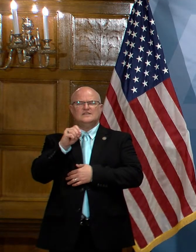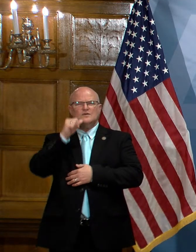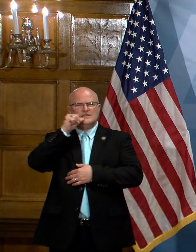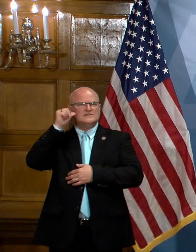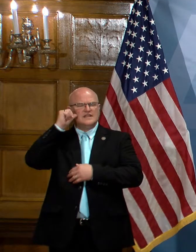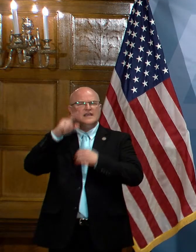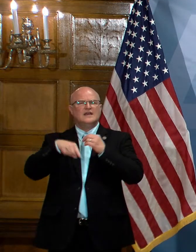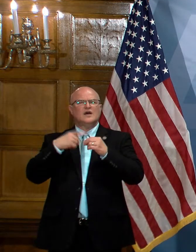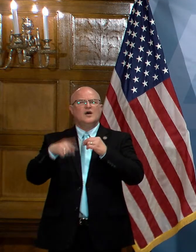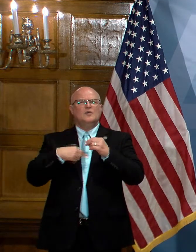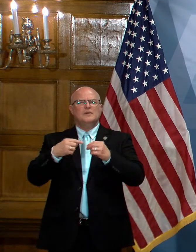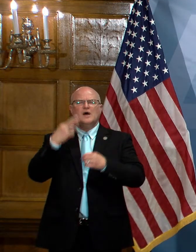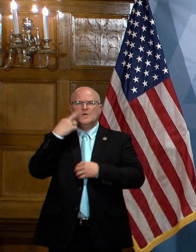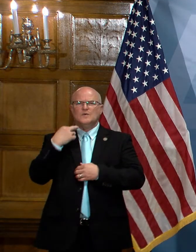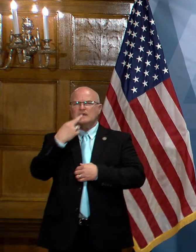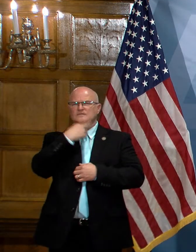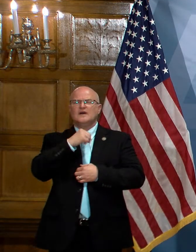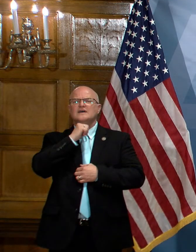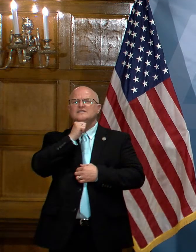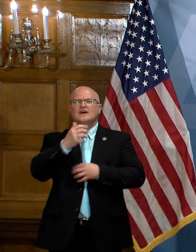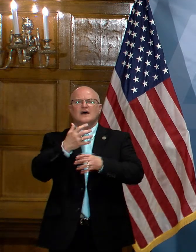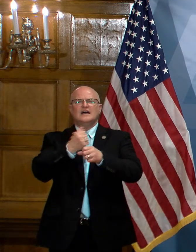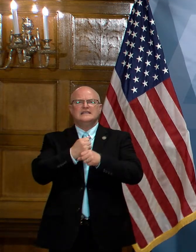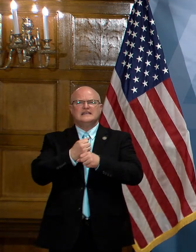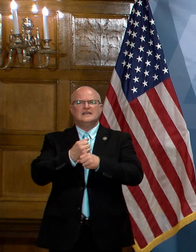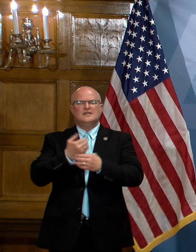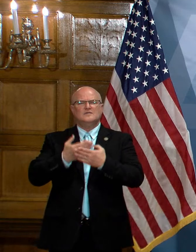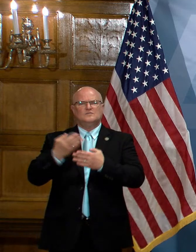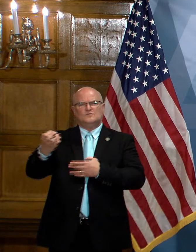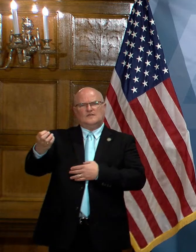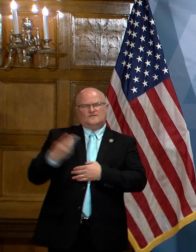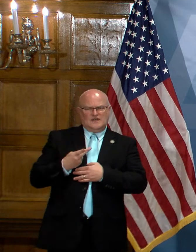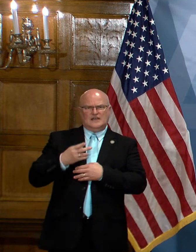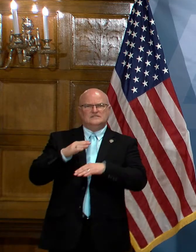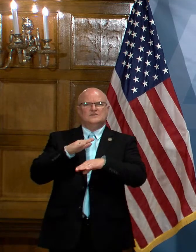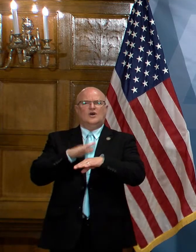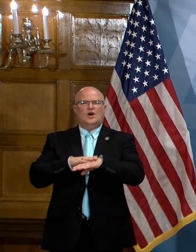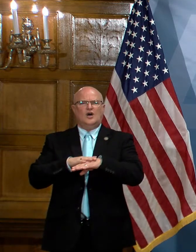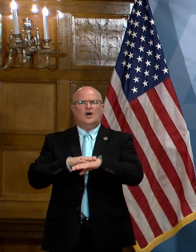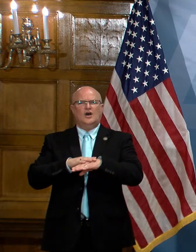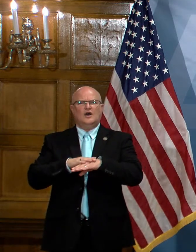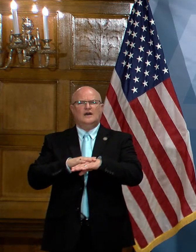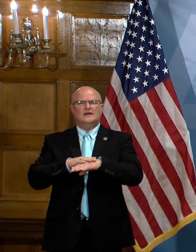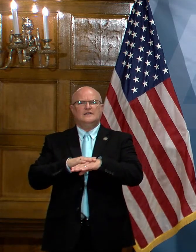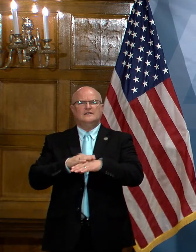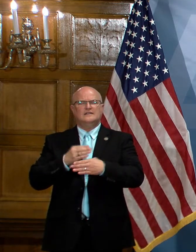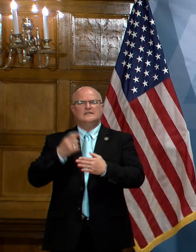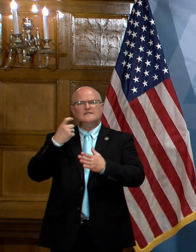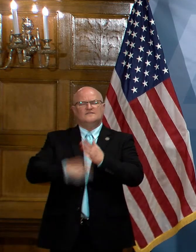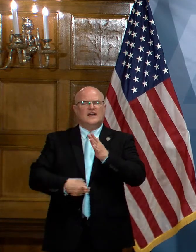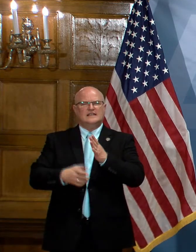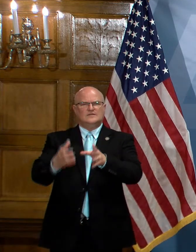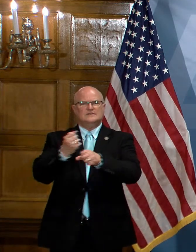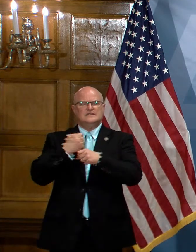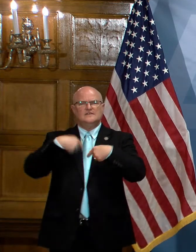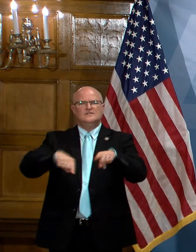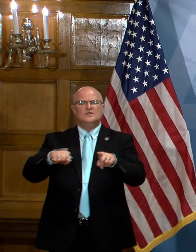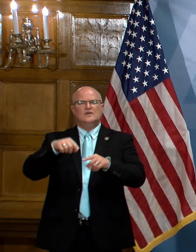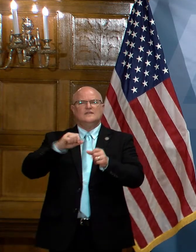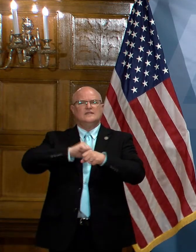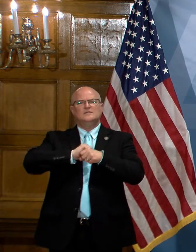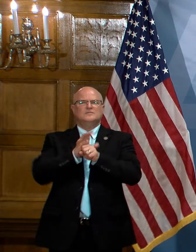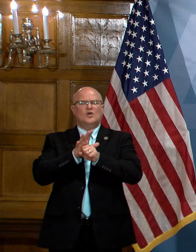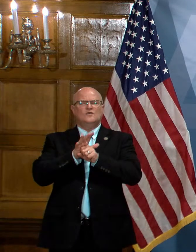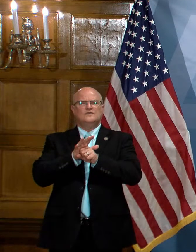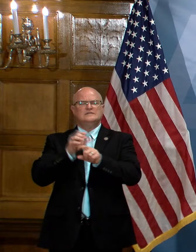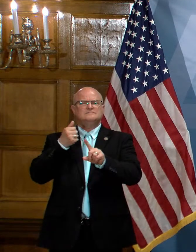about restaurants not being able to get refund on any funds that they received during the peak of COVID. Would you